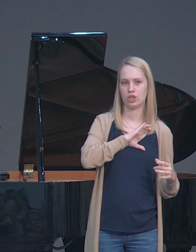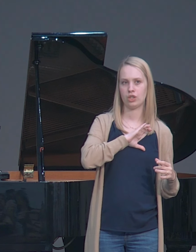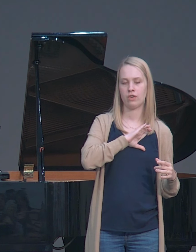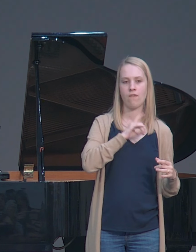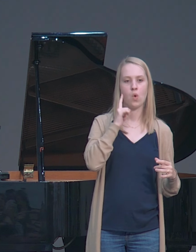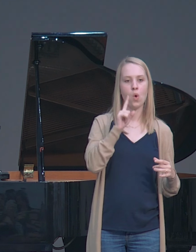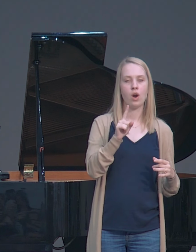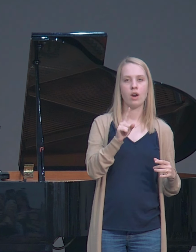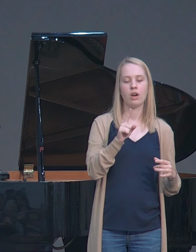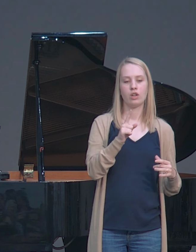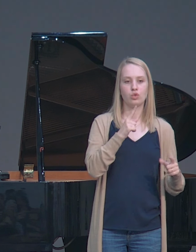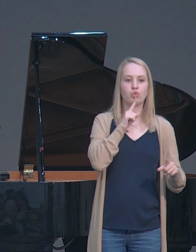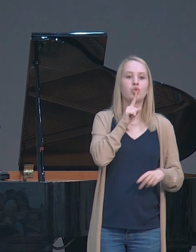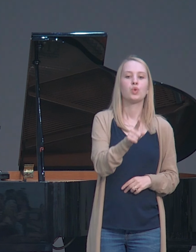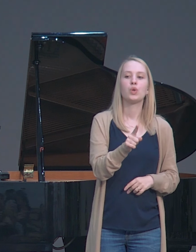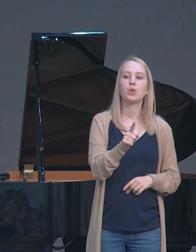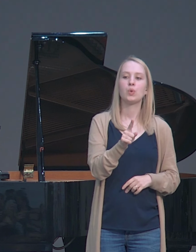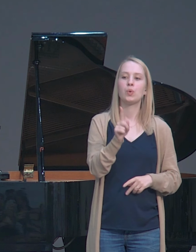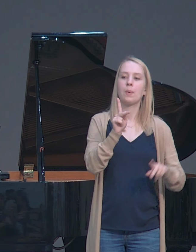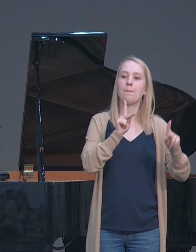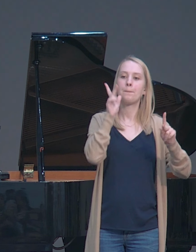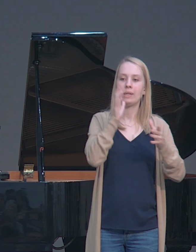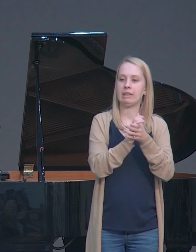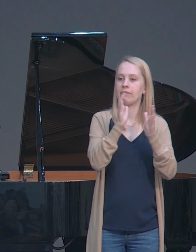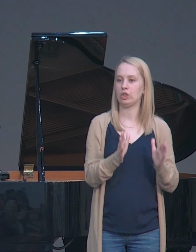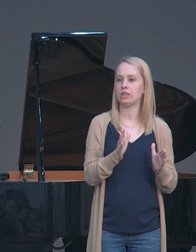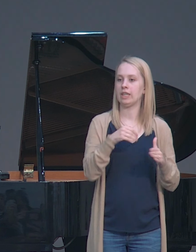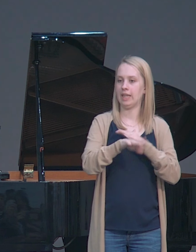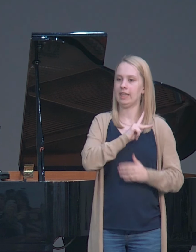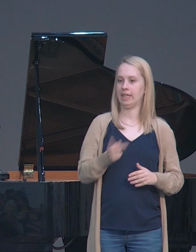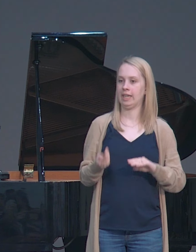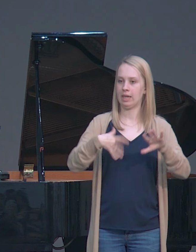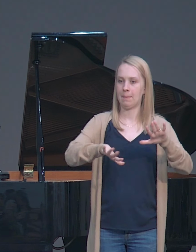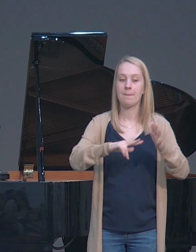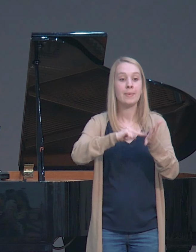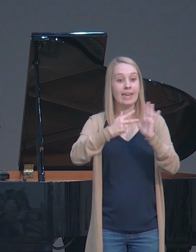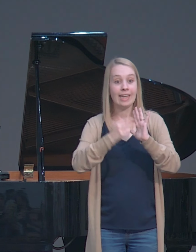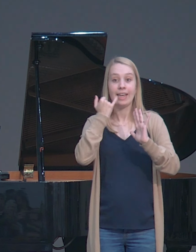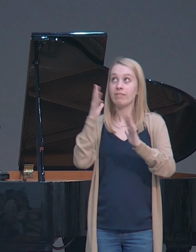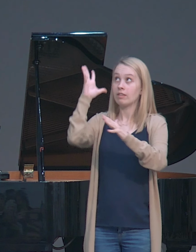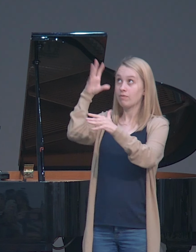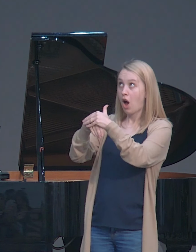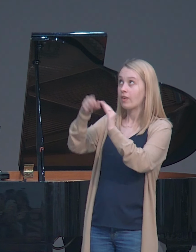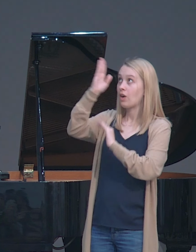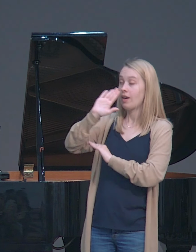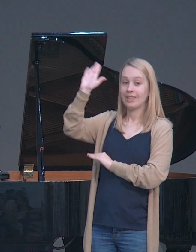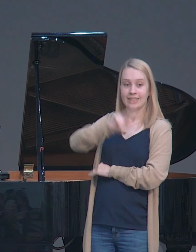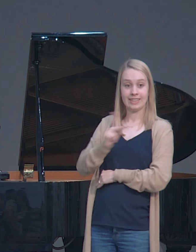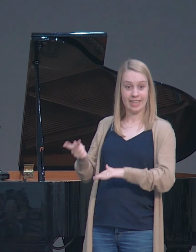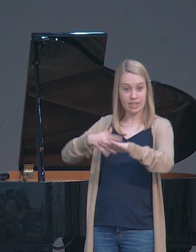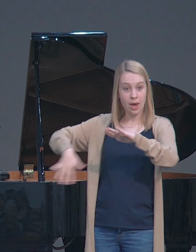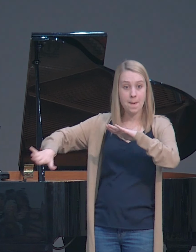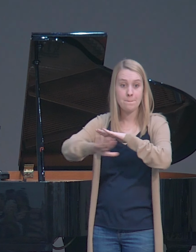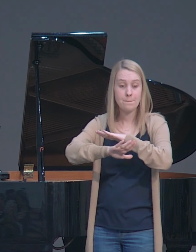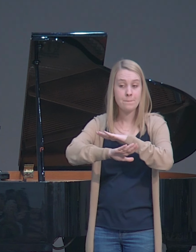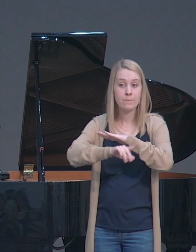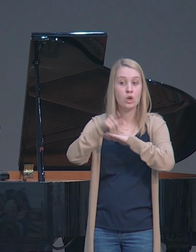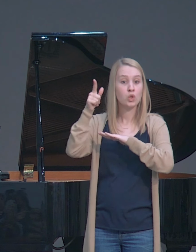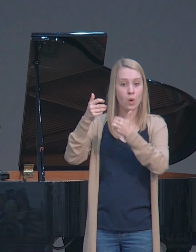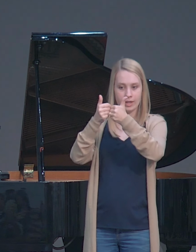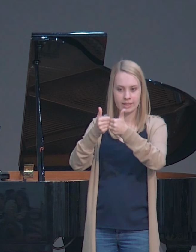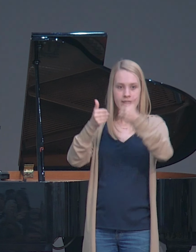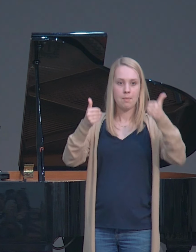kingdom disciples. That means to be a participant in God's kingdom, you are set apart, you are